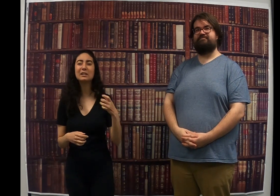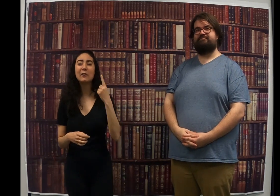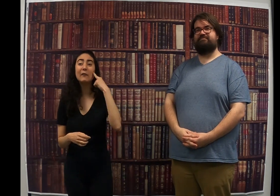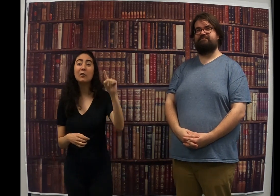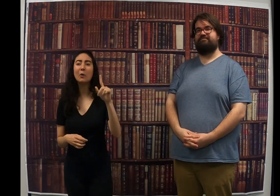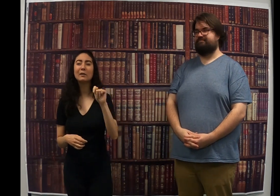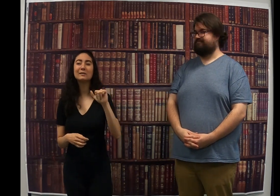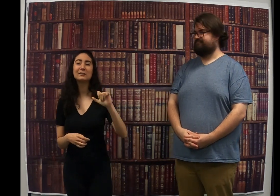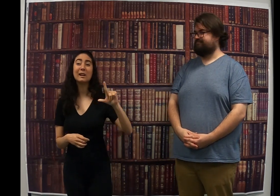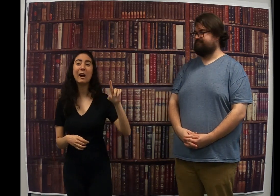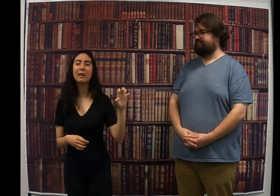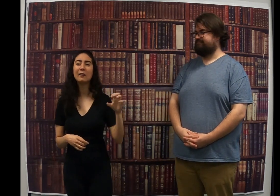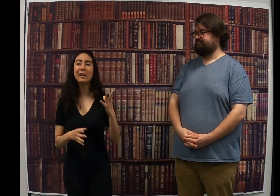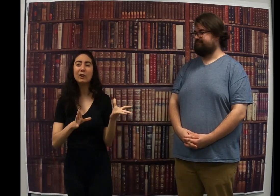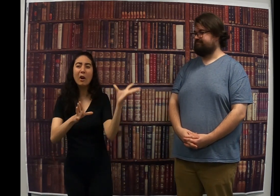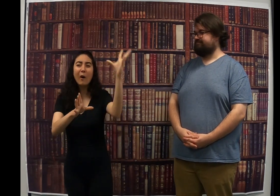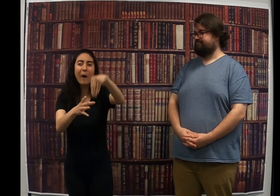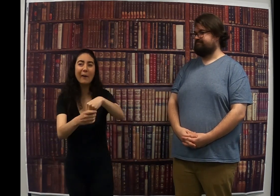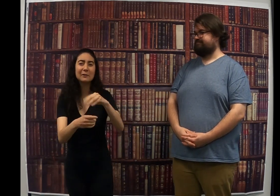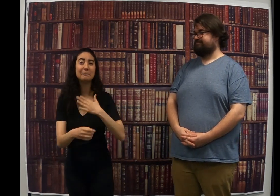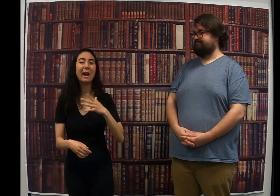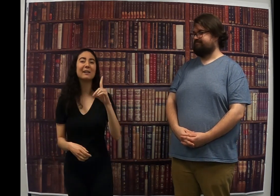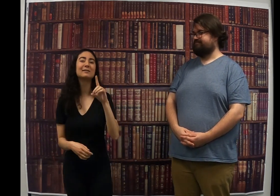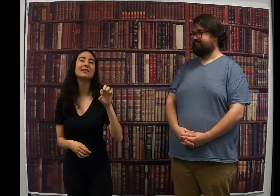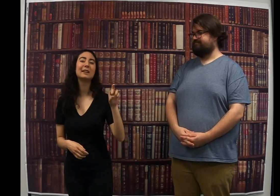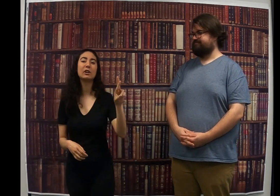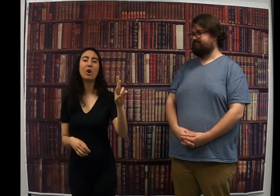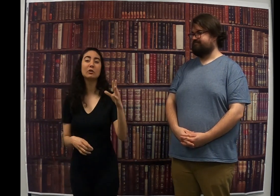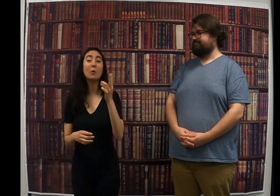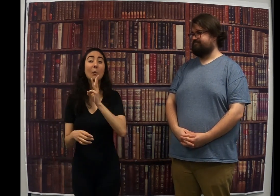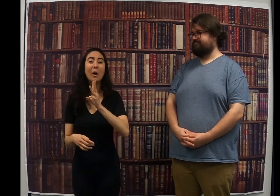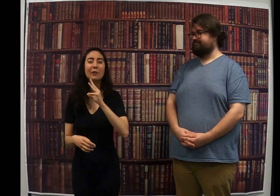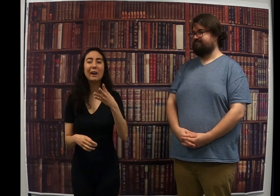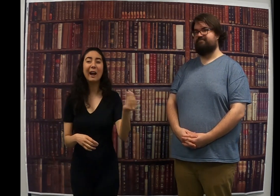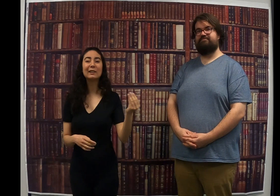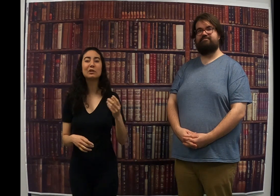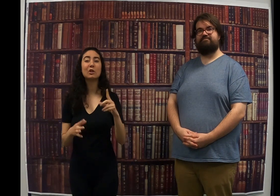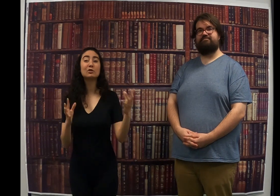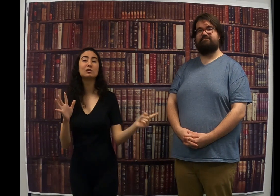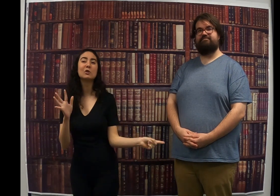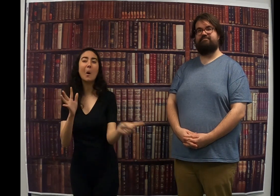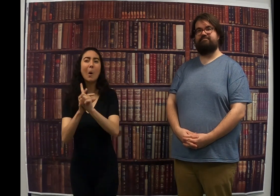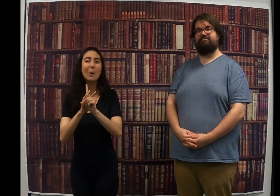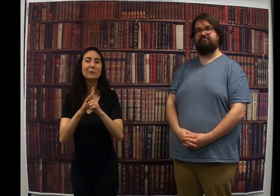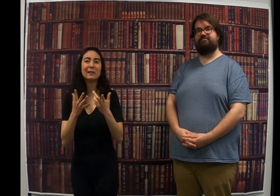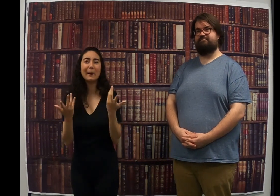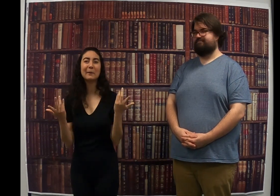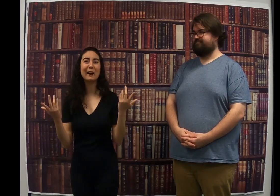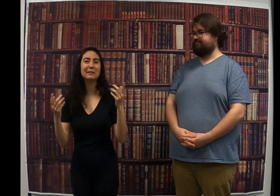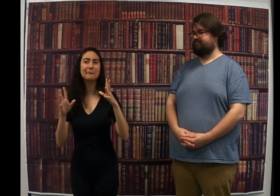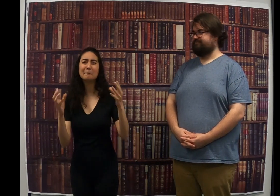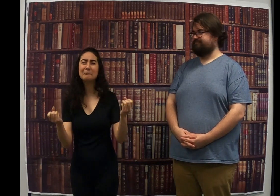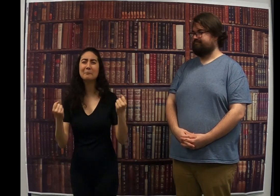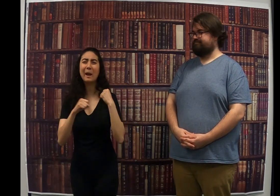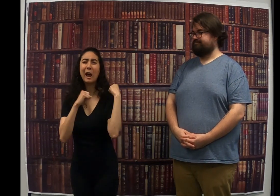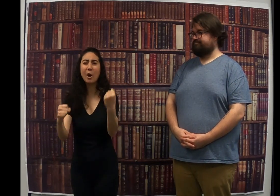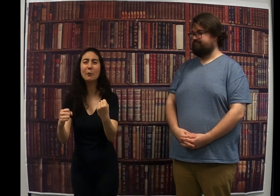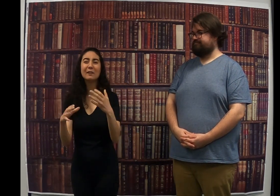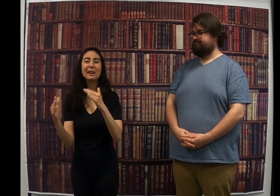that involves my dear waters, and shows the power and even a bit of magic that follows along with the waves